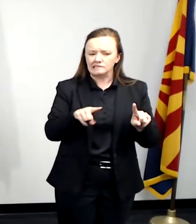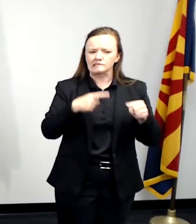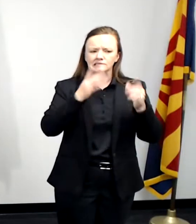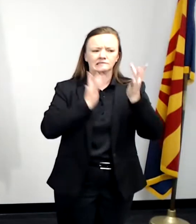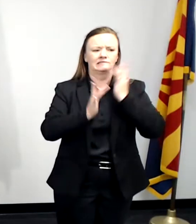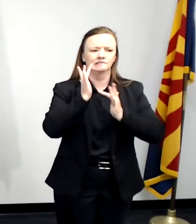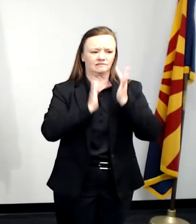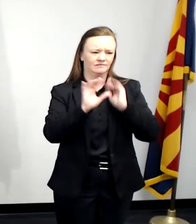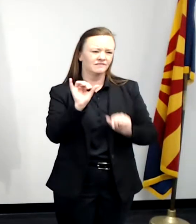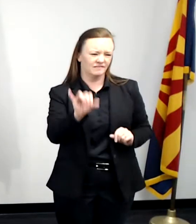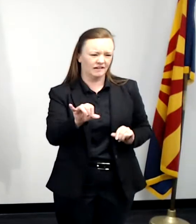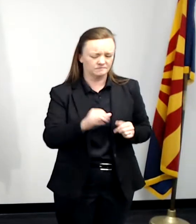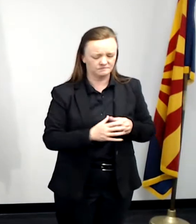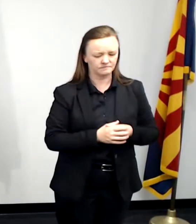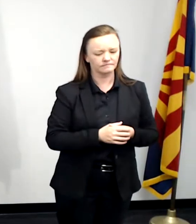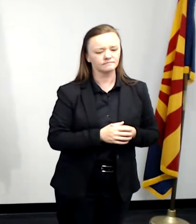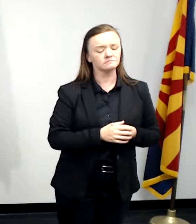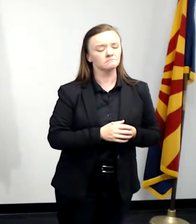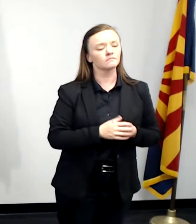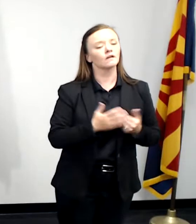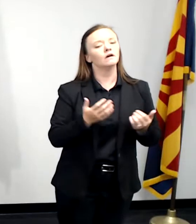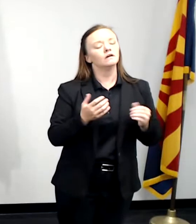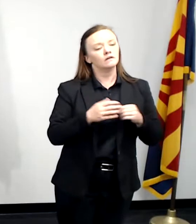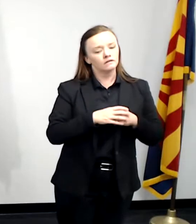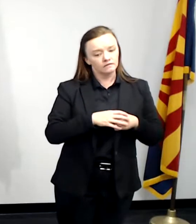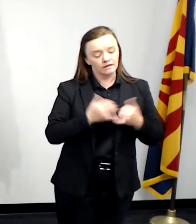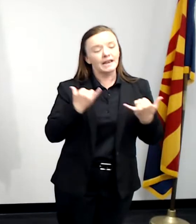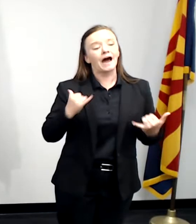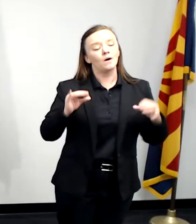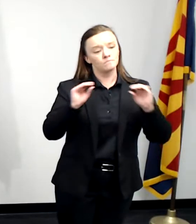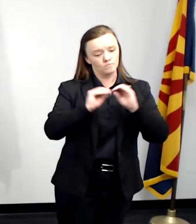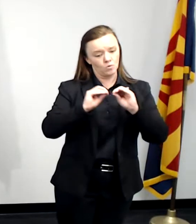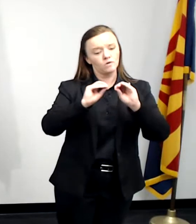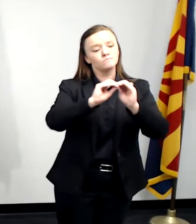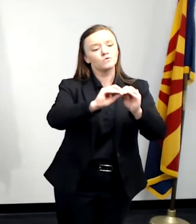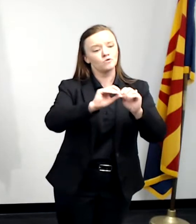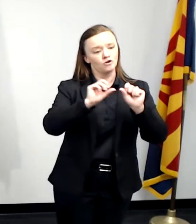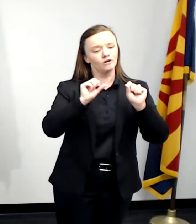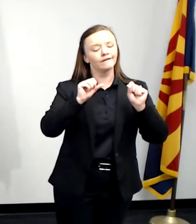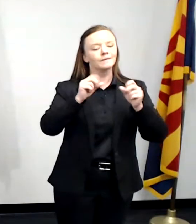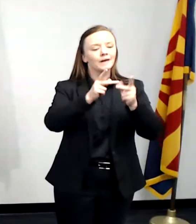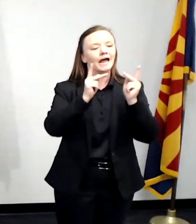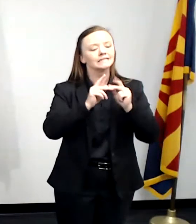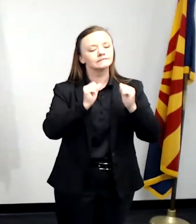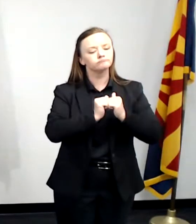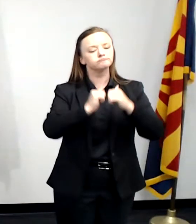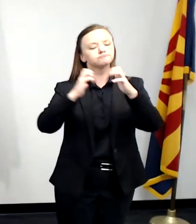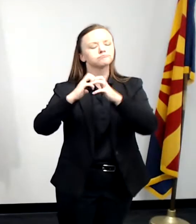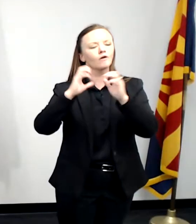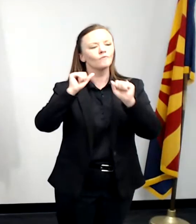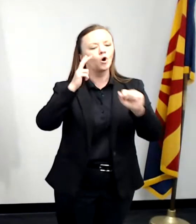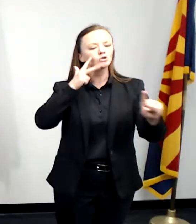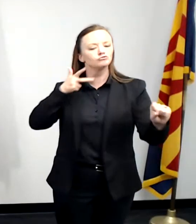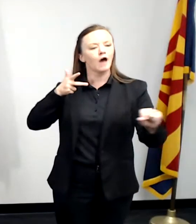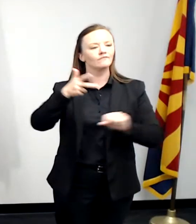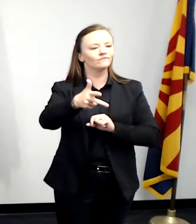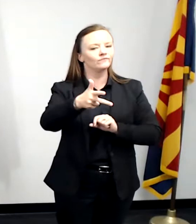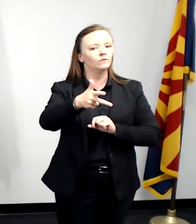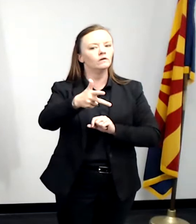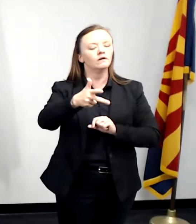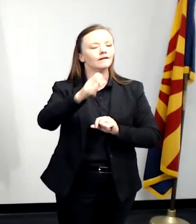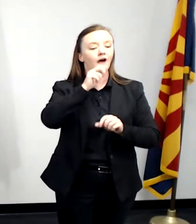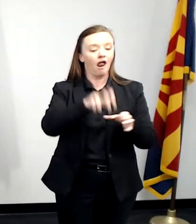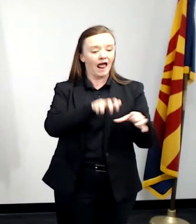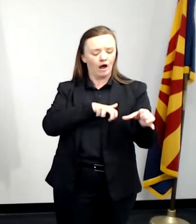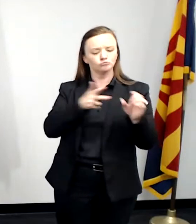more availability of drive-through testing in the community and different types of testing that may not need all of